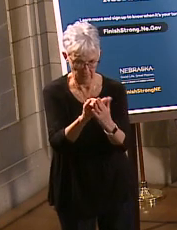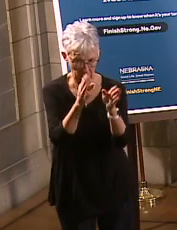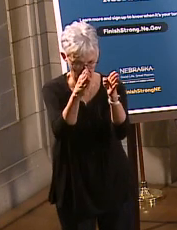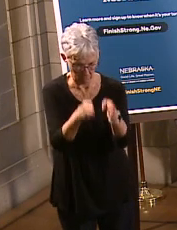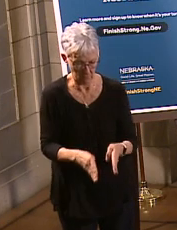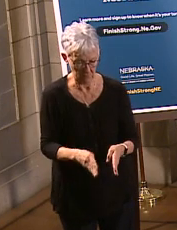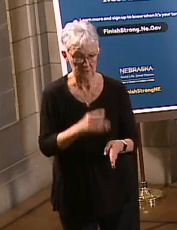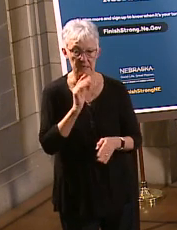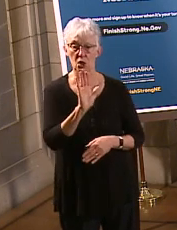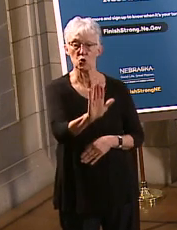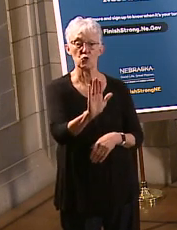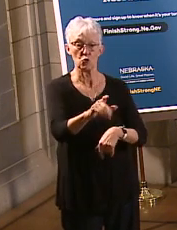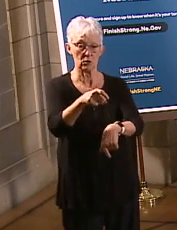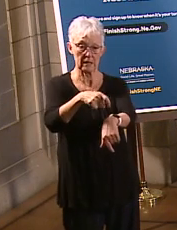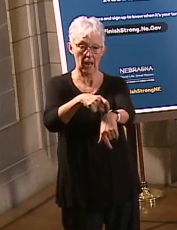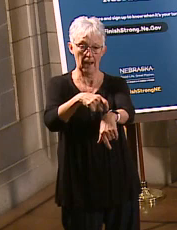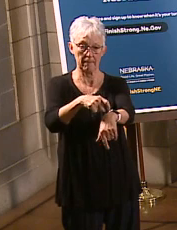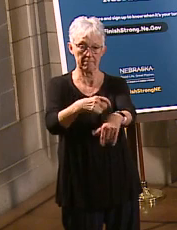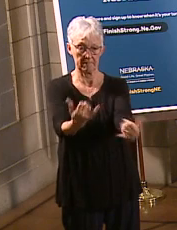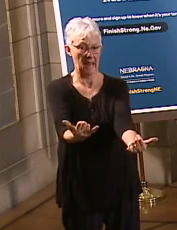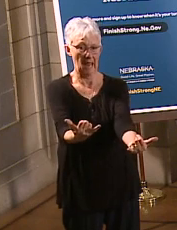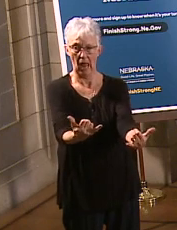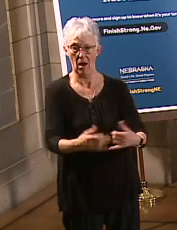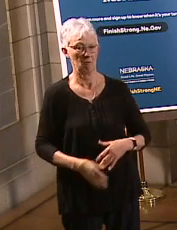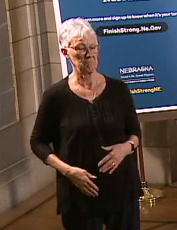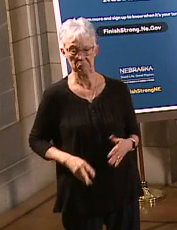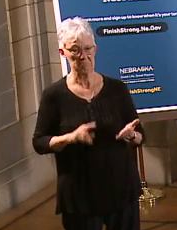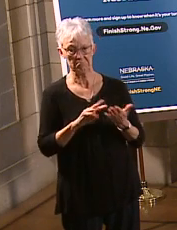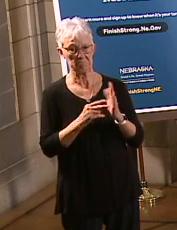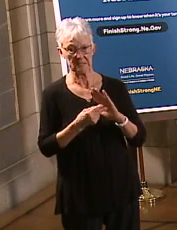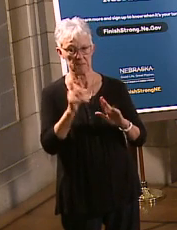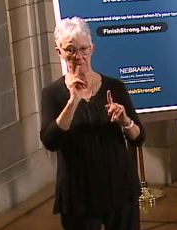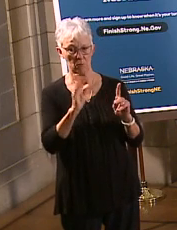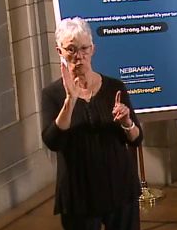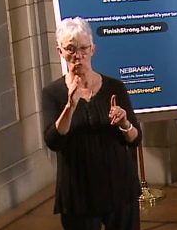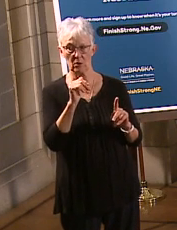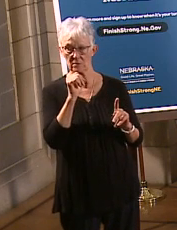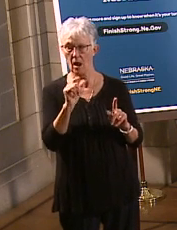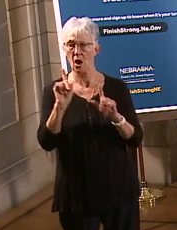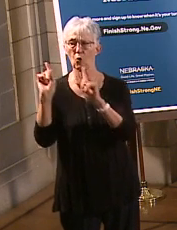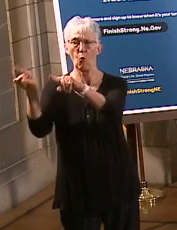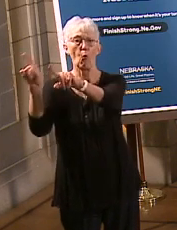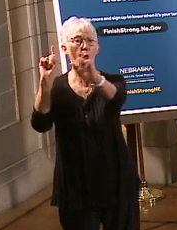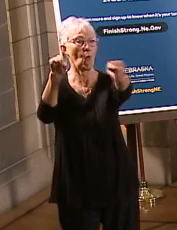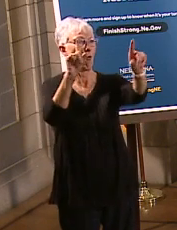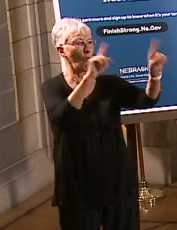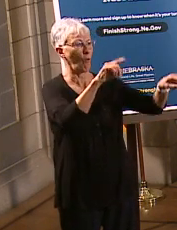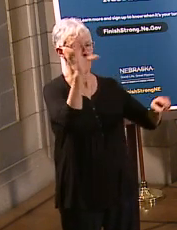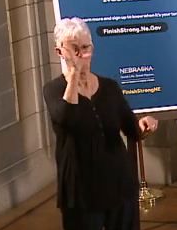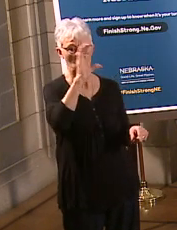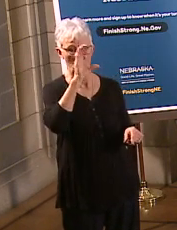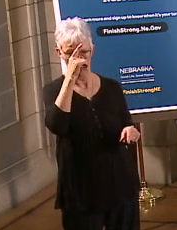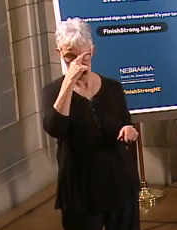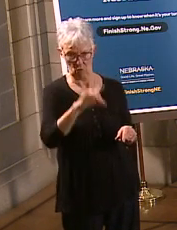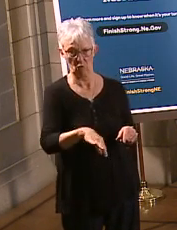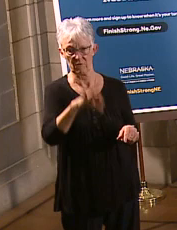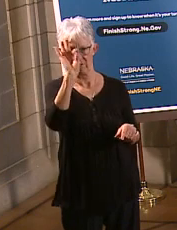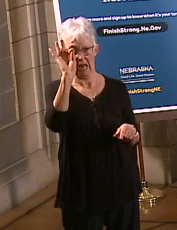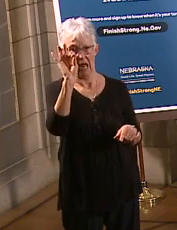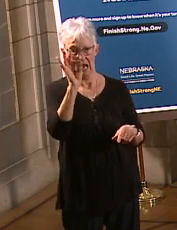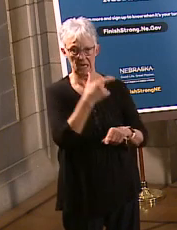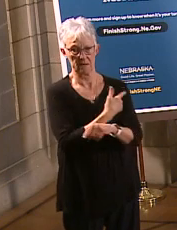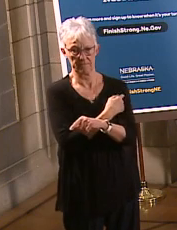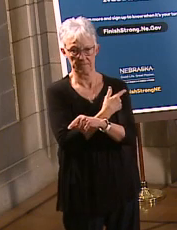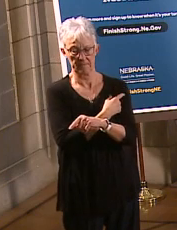is available. So there's not going to be this mass going around the state looking for vaccines. Now, with the pharmacy program in particular, what we've asked